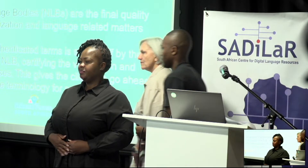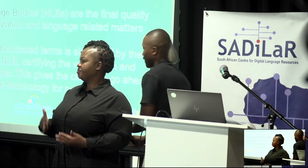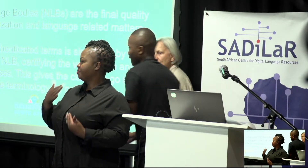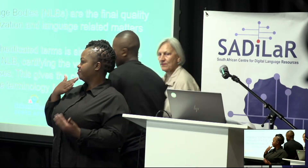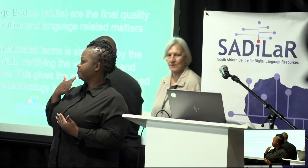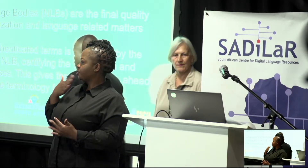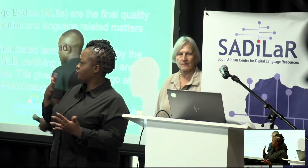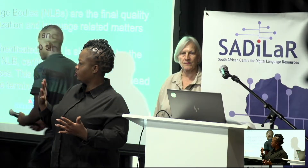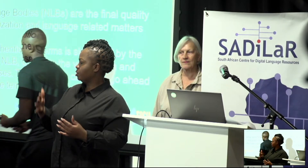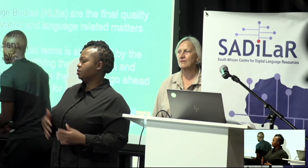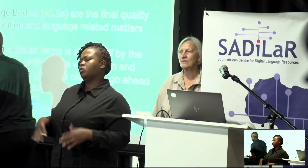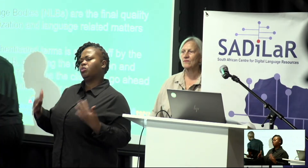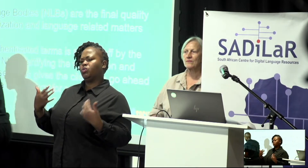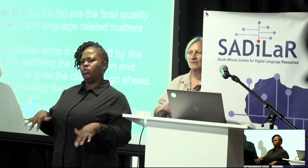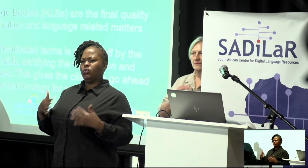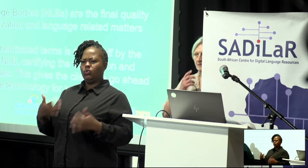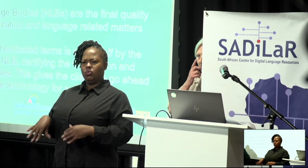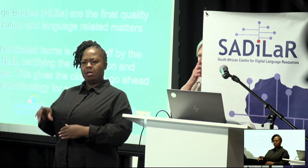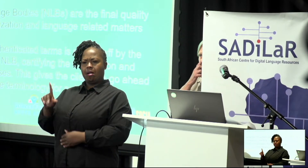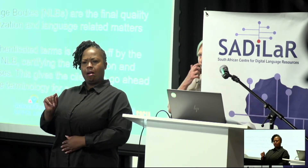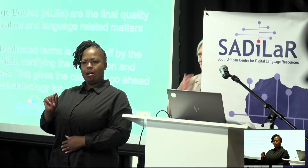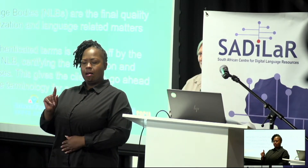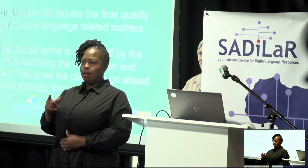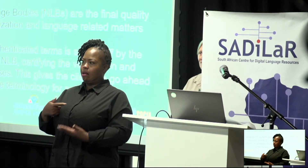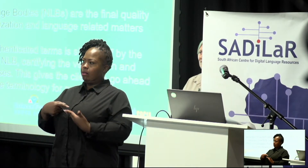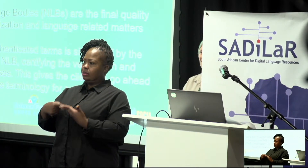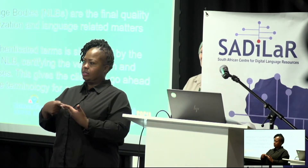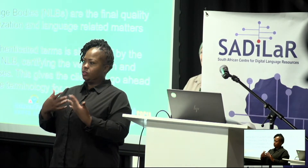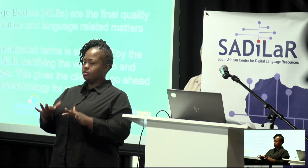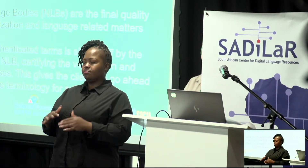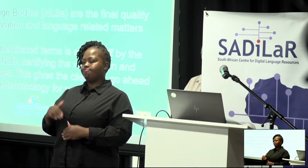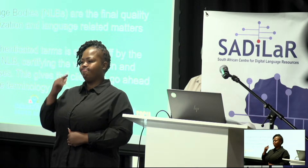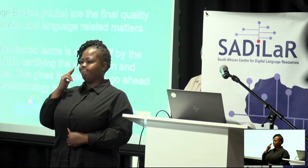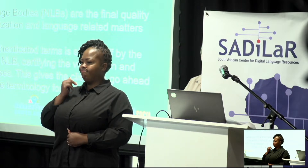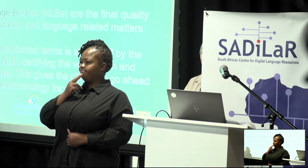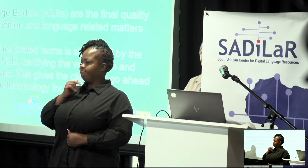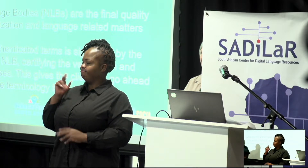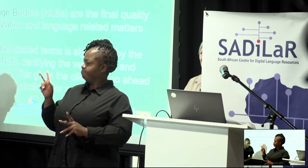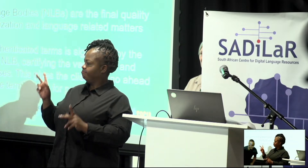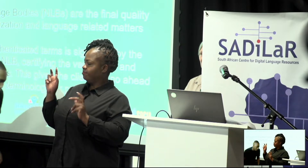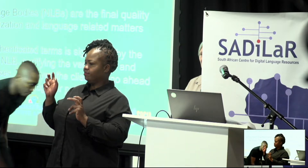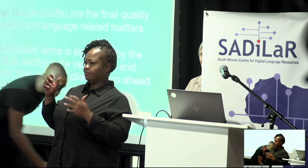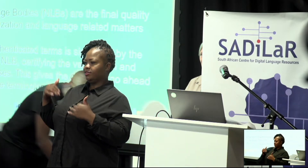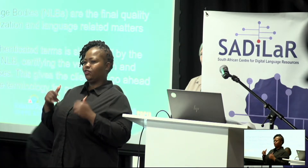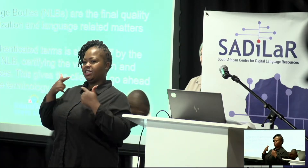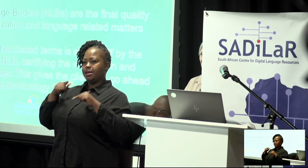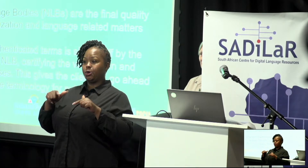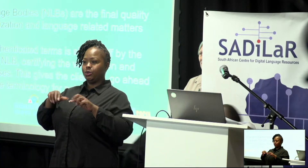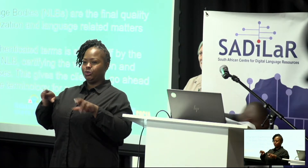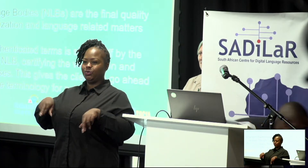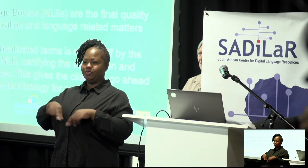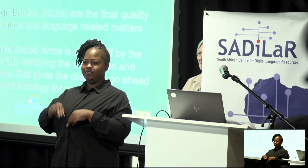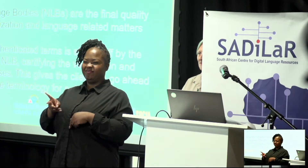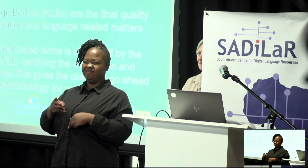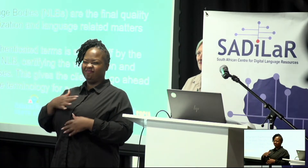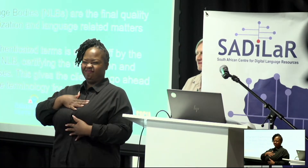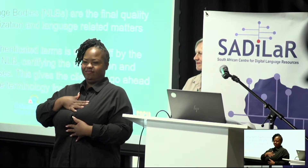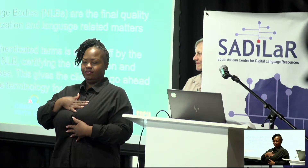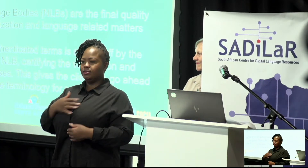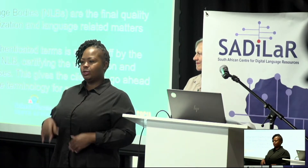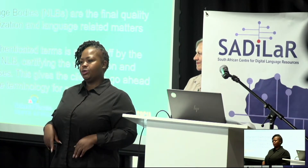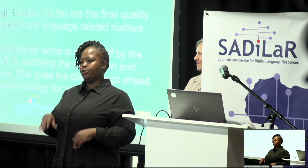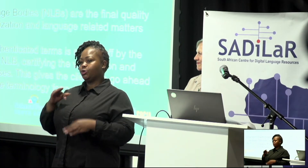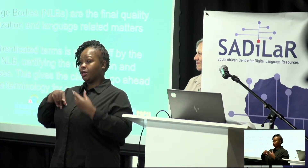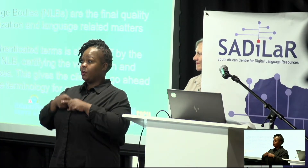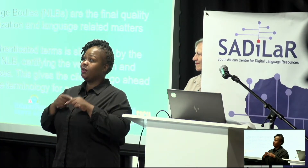thank you very much for a very interesting talk. It's so nice to be in a language room again, in a room talking